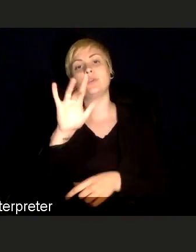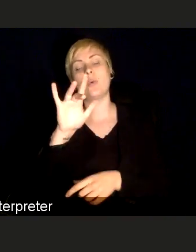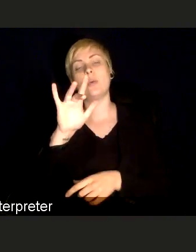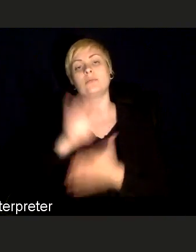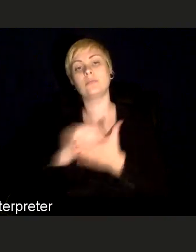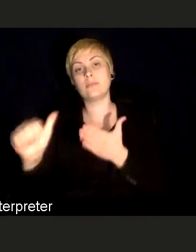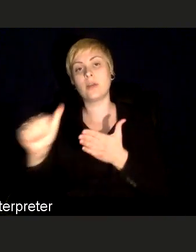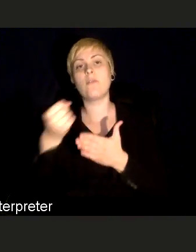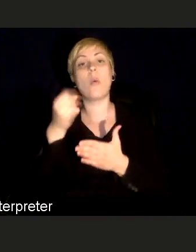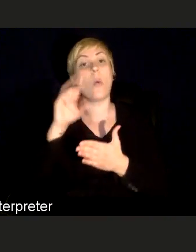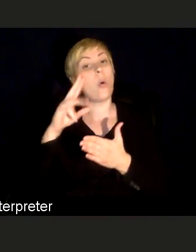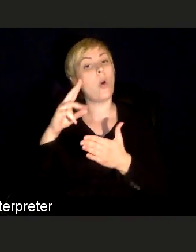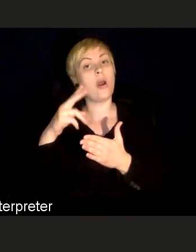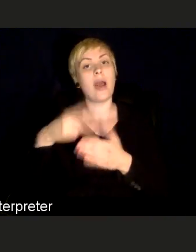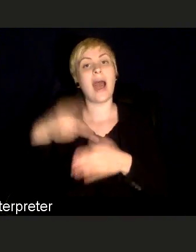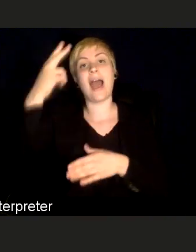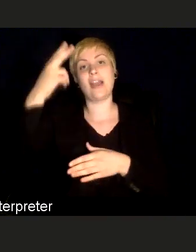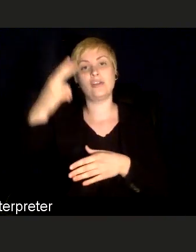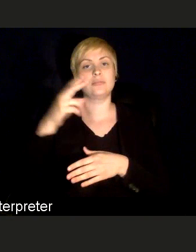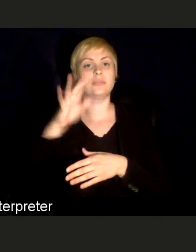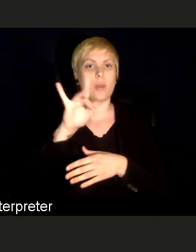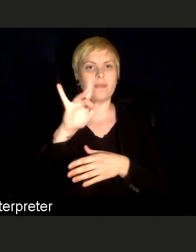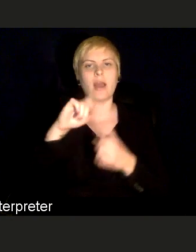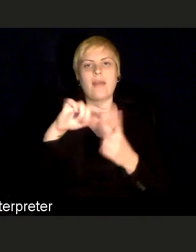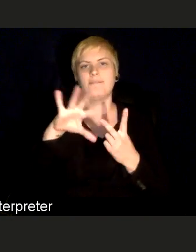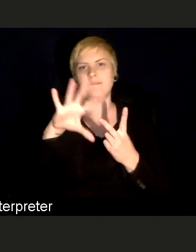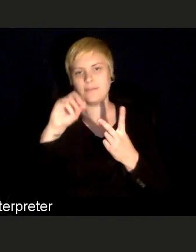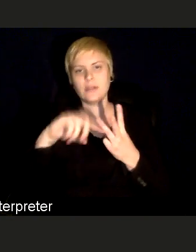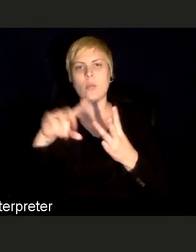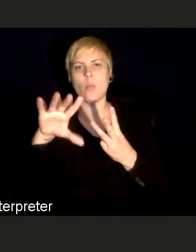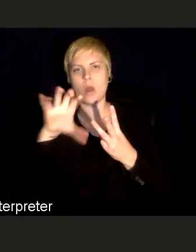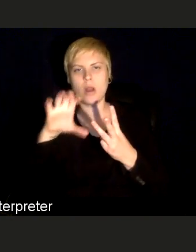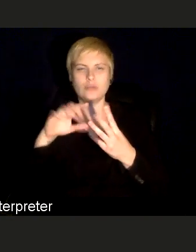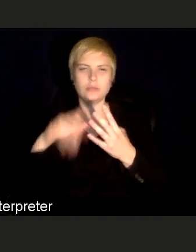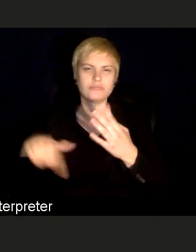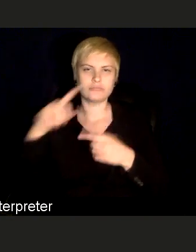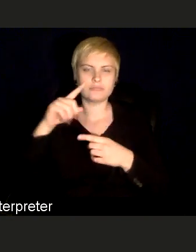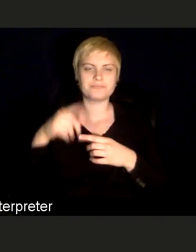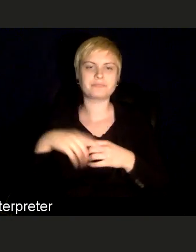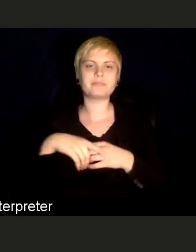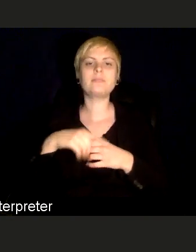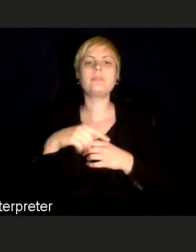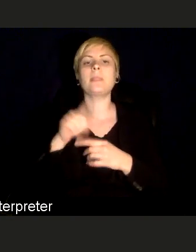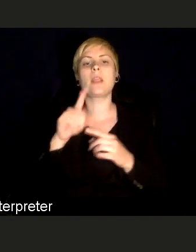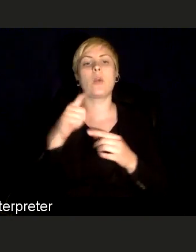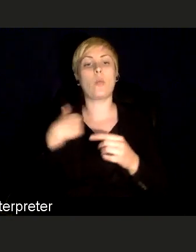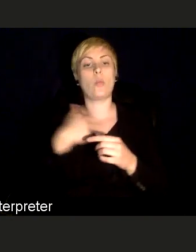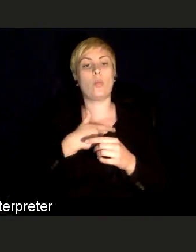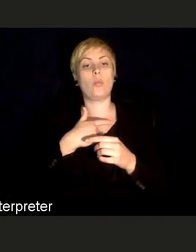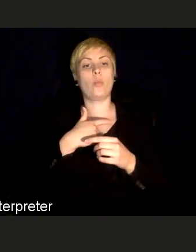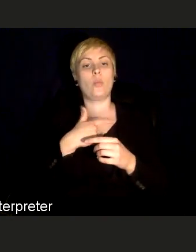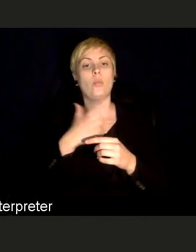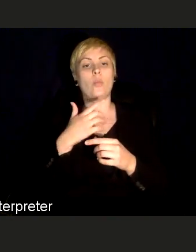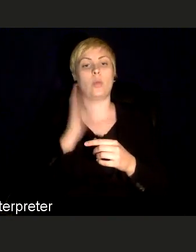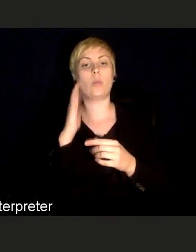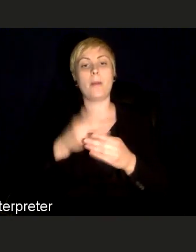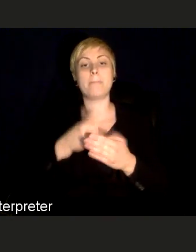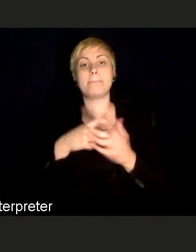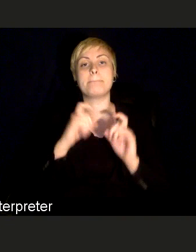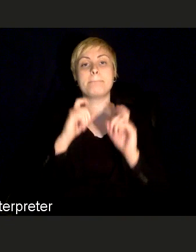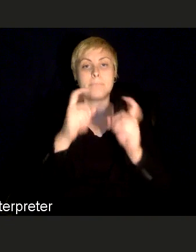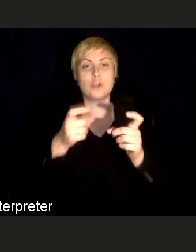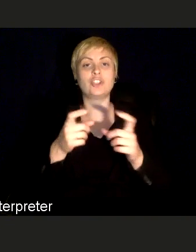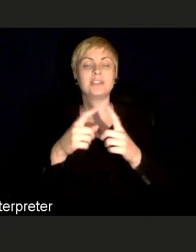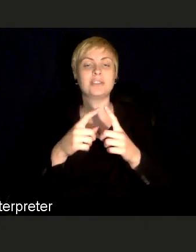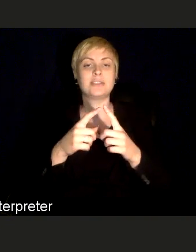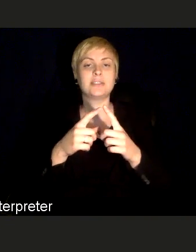of 25, and we here at the foundation are going to purchase gift cards from our local restaurants in bulk. This